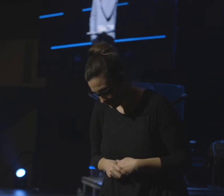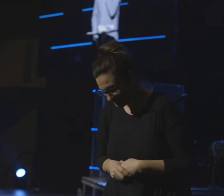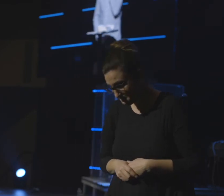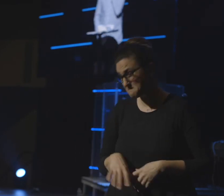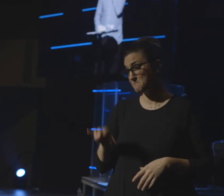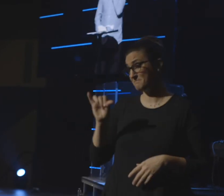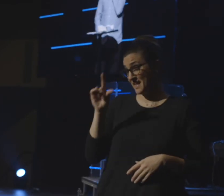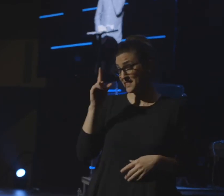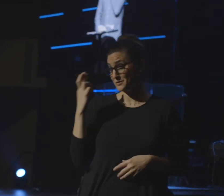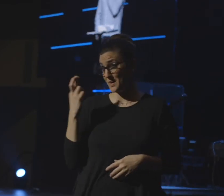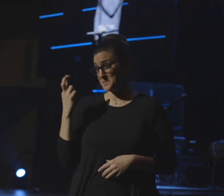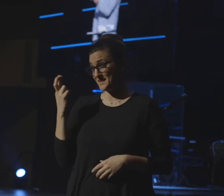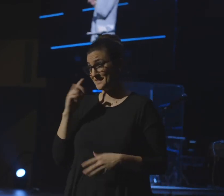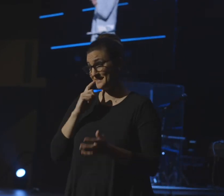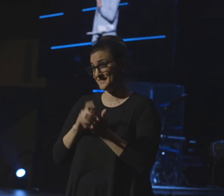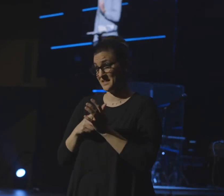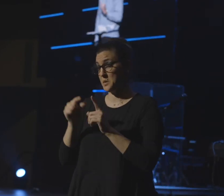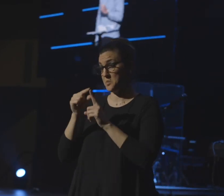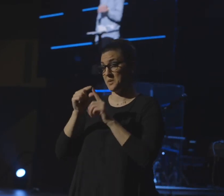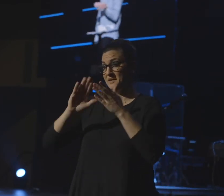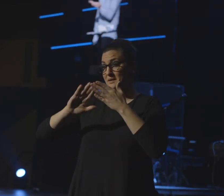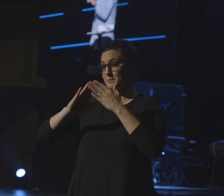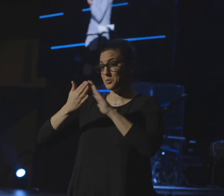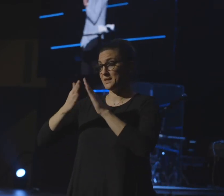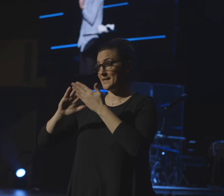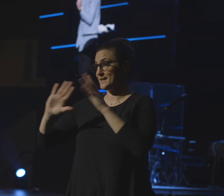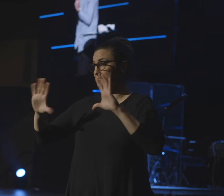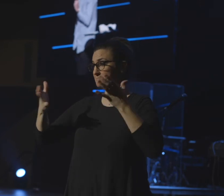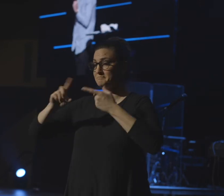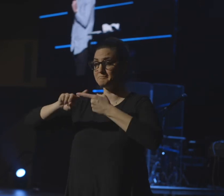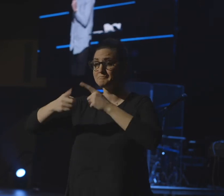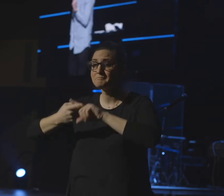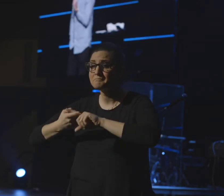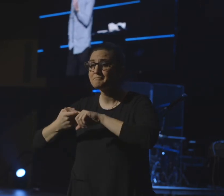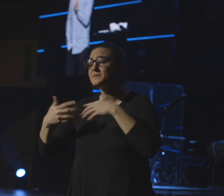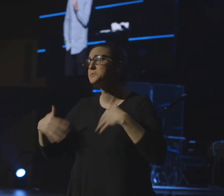community is so important in your life. There's a lot of Christians, I won't pick on anyone here,